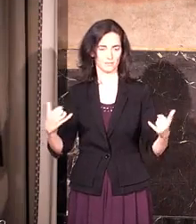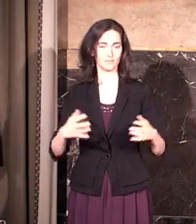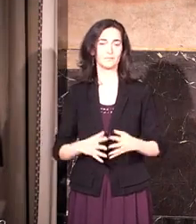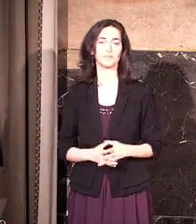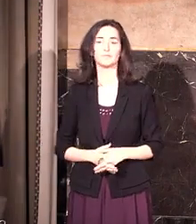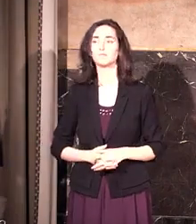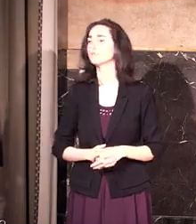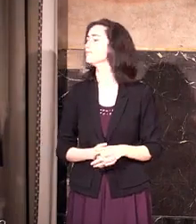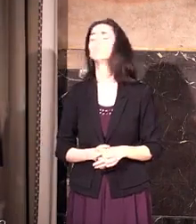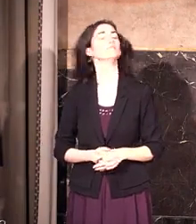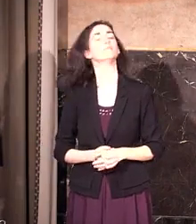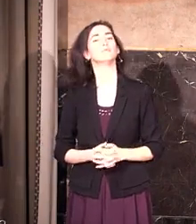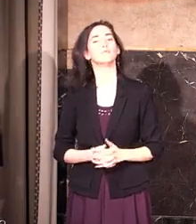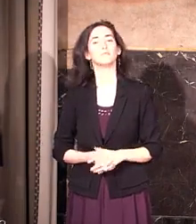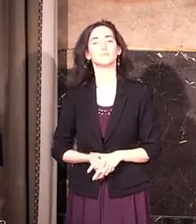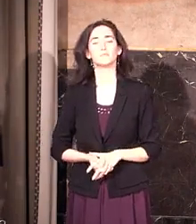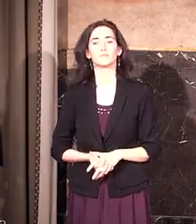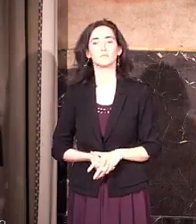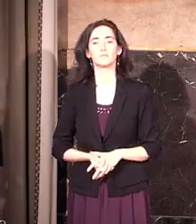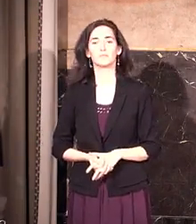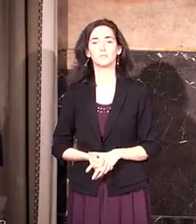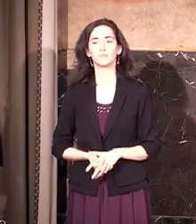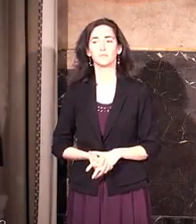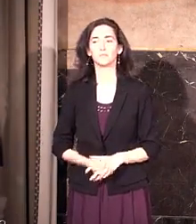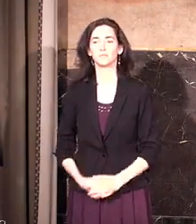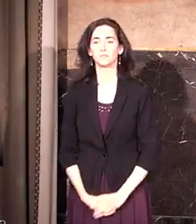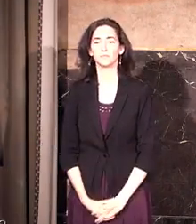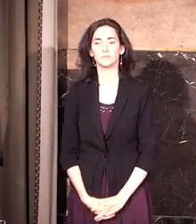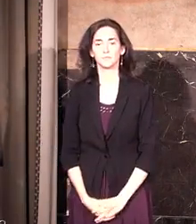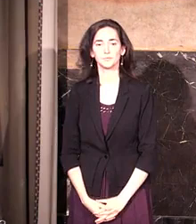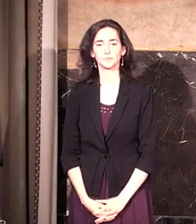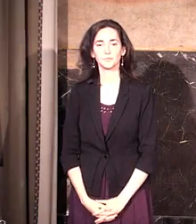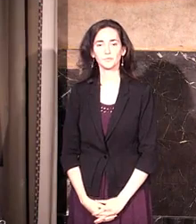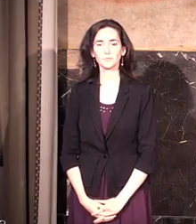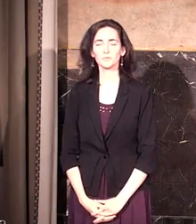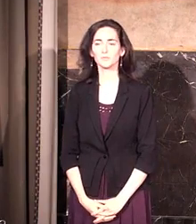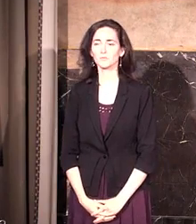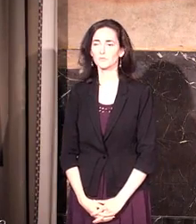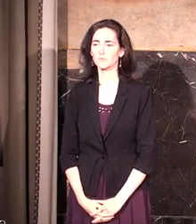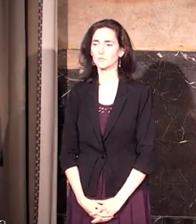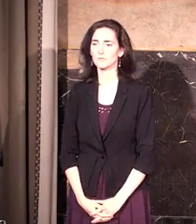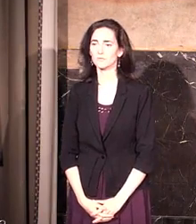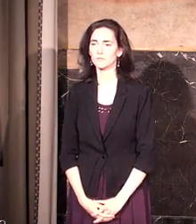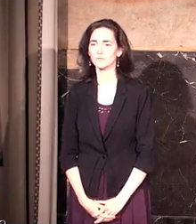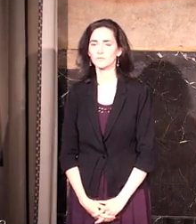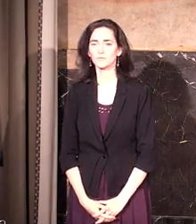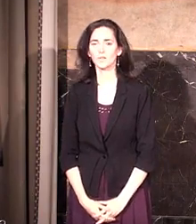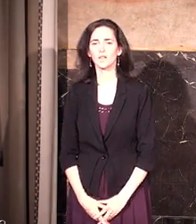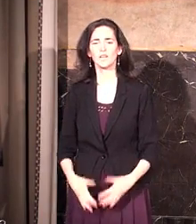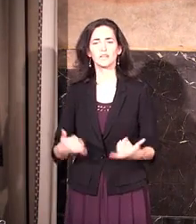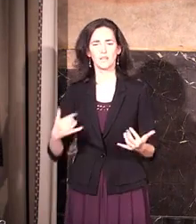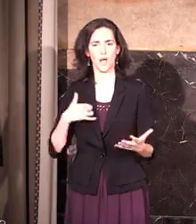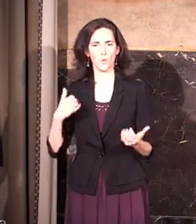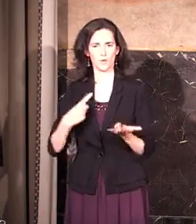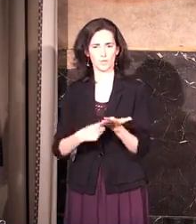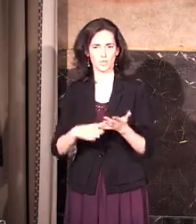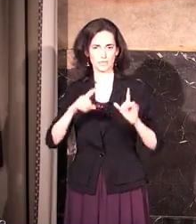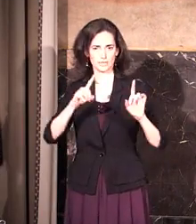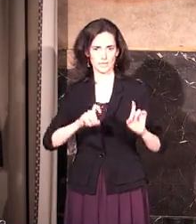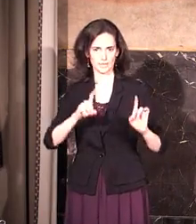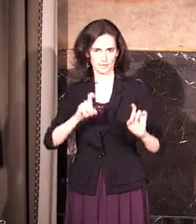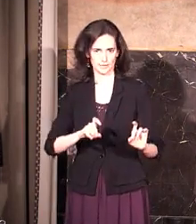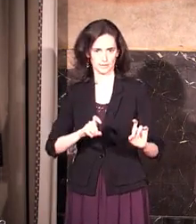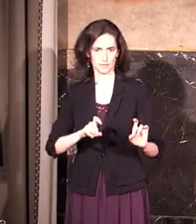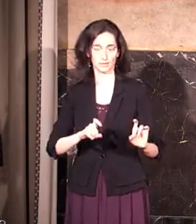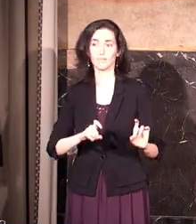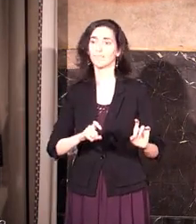I do want to go ahead and get to the testing, which, as you all know, the updates